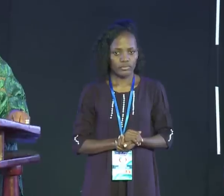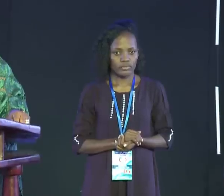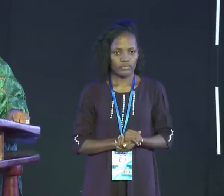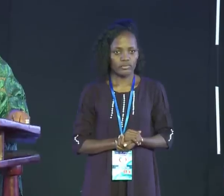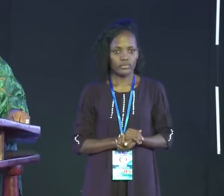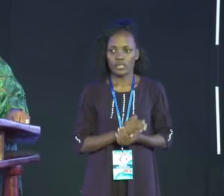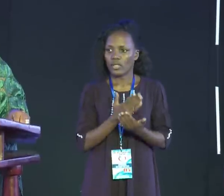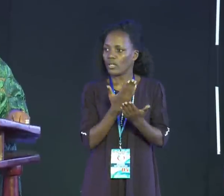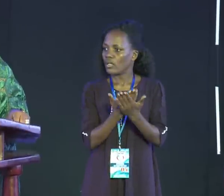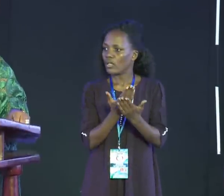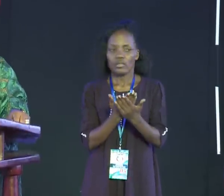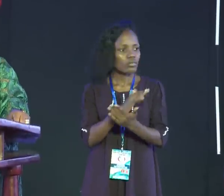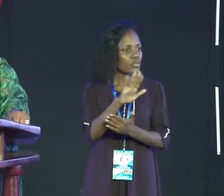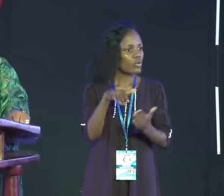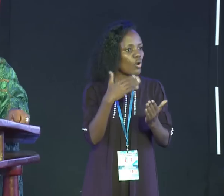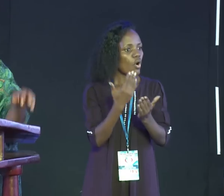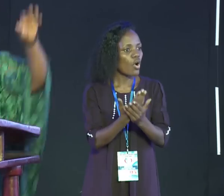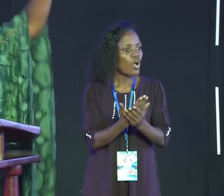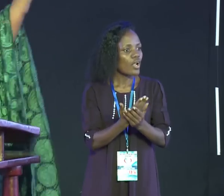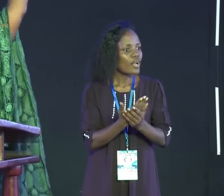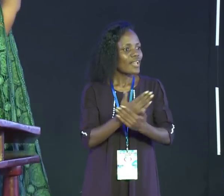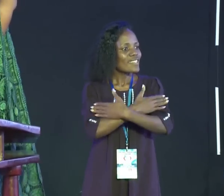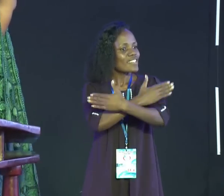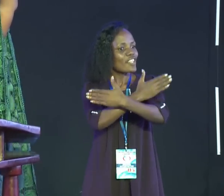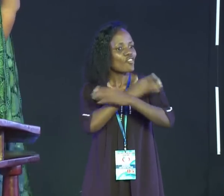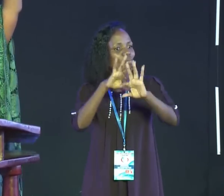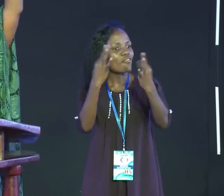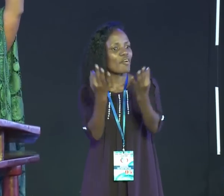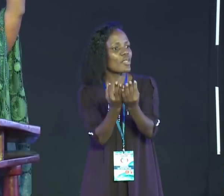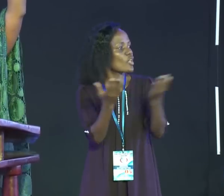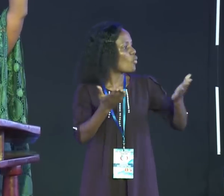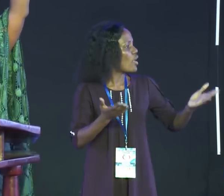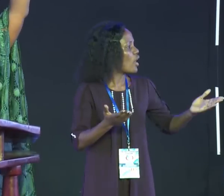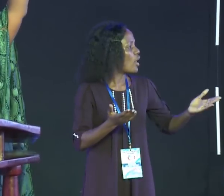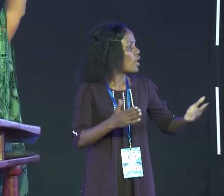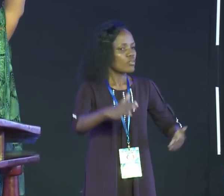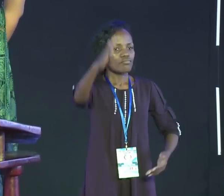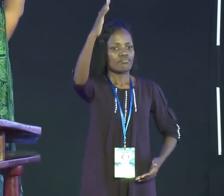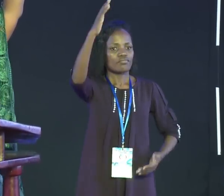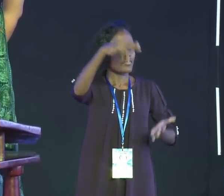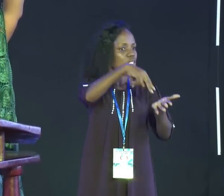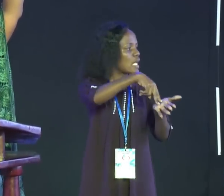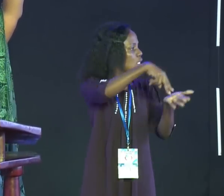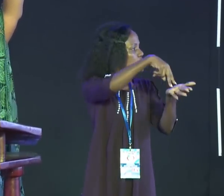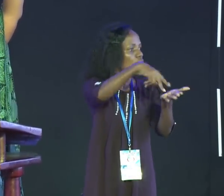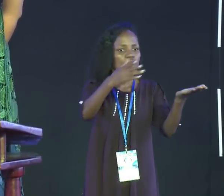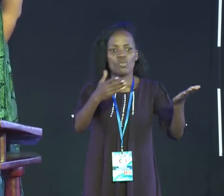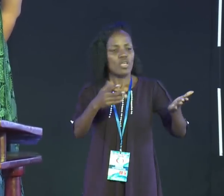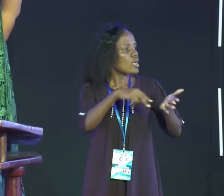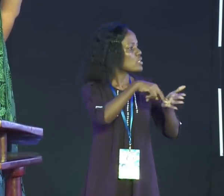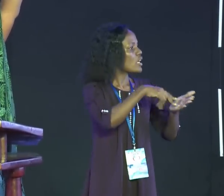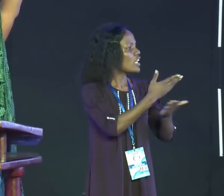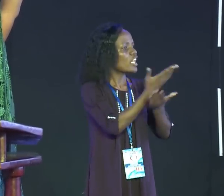Kansabe ba Senfuma we muli muyimirire. Buli mwayimirira awanike omukono. Woli Senfuma yimirira awanike